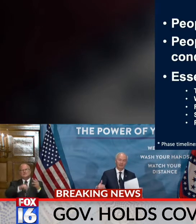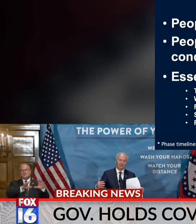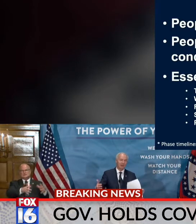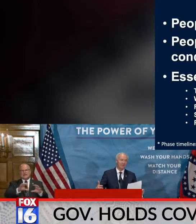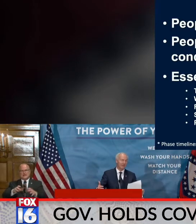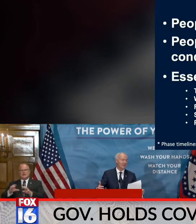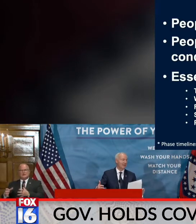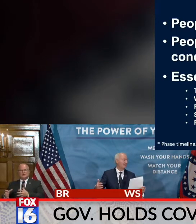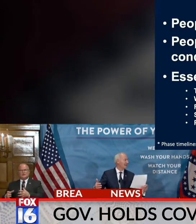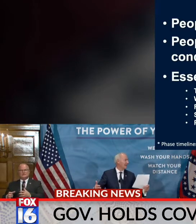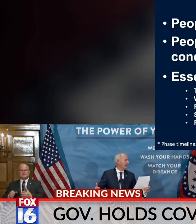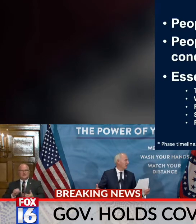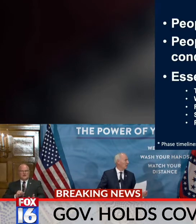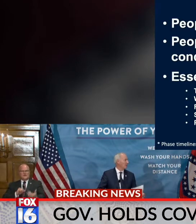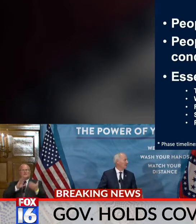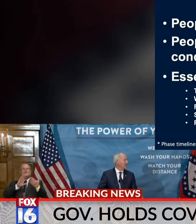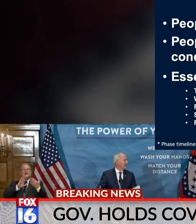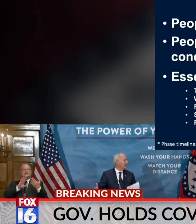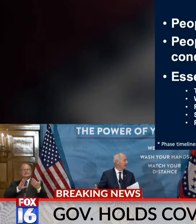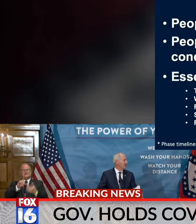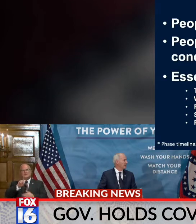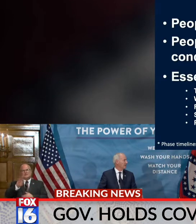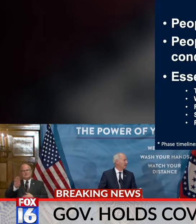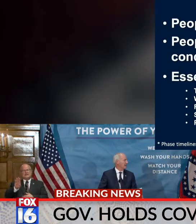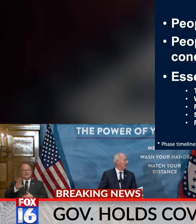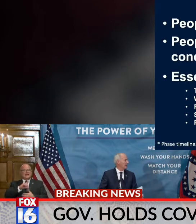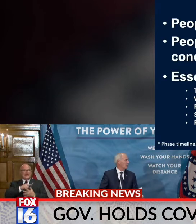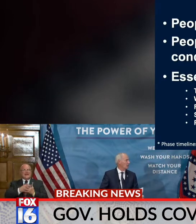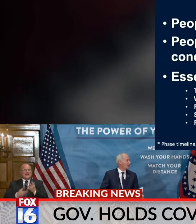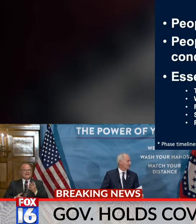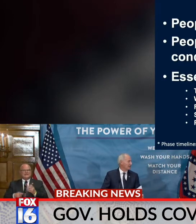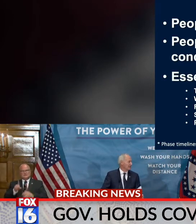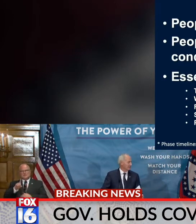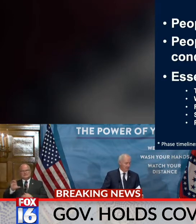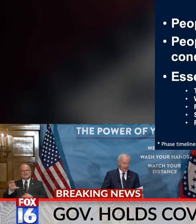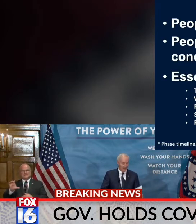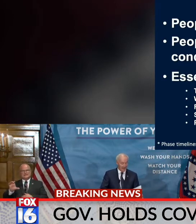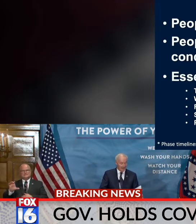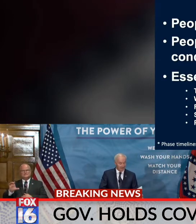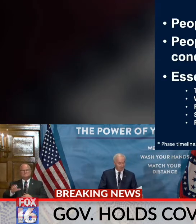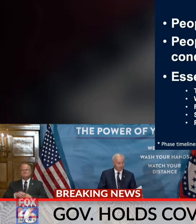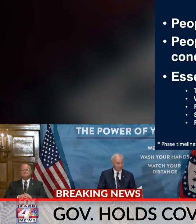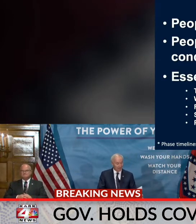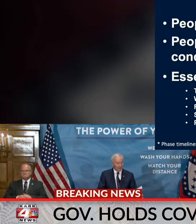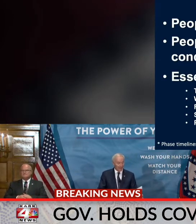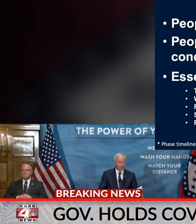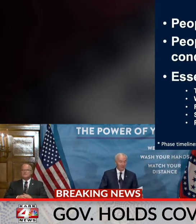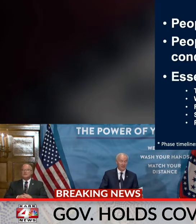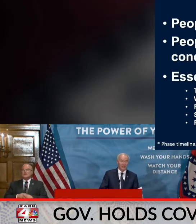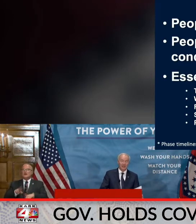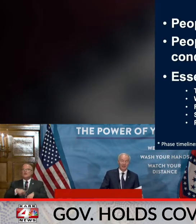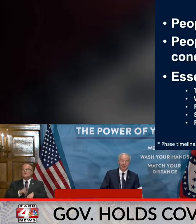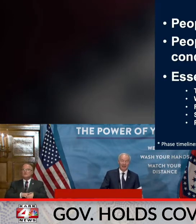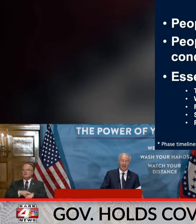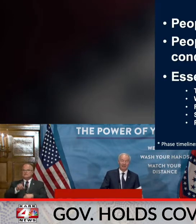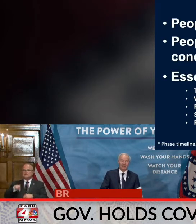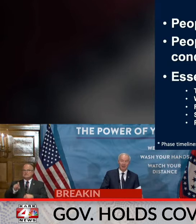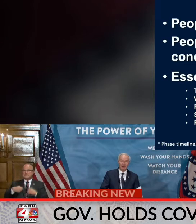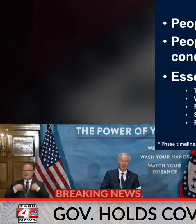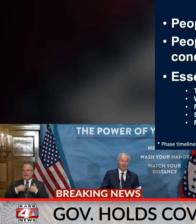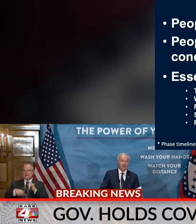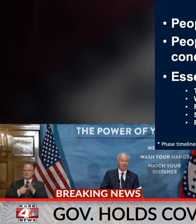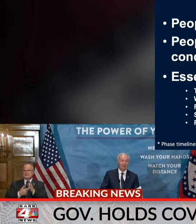categories of front-facing in 1B and these in 1C. And of course, it's necessary to have